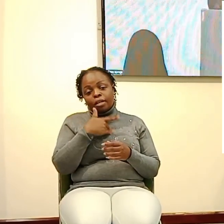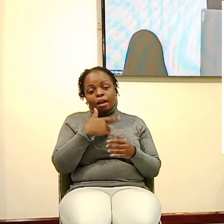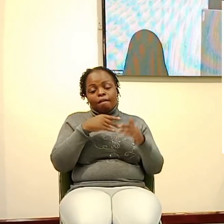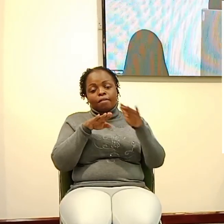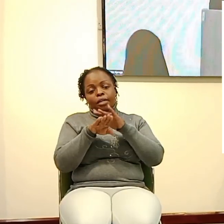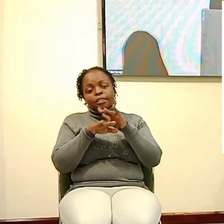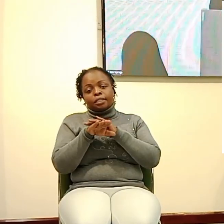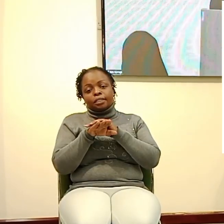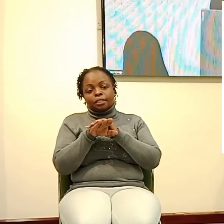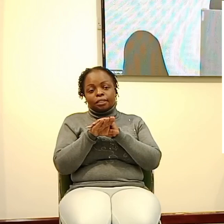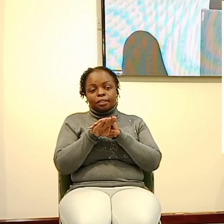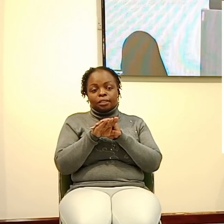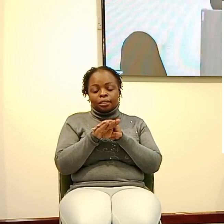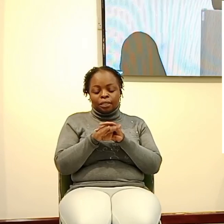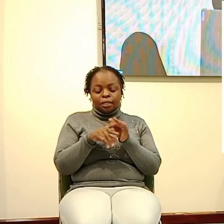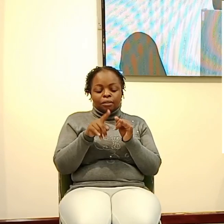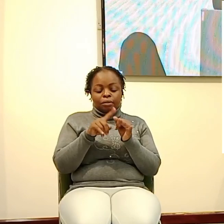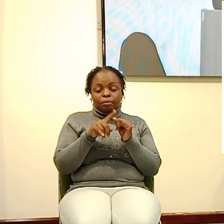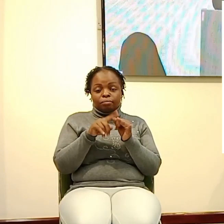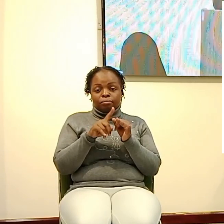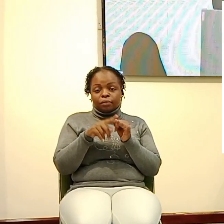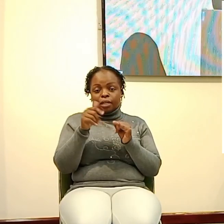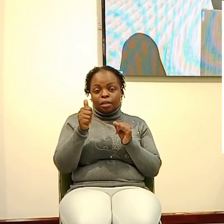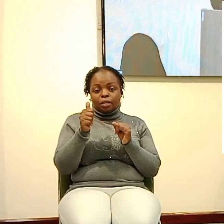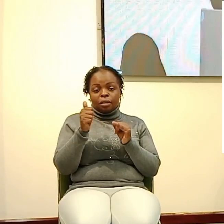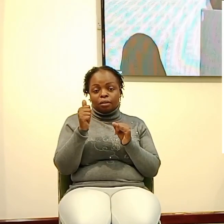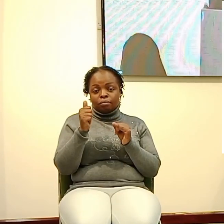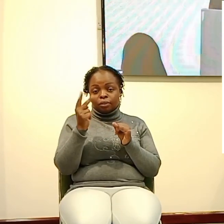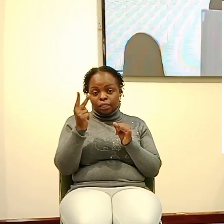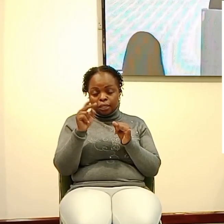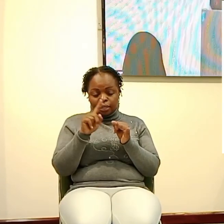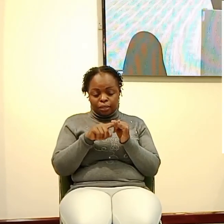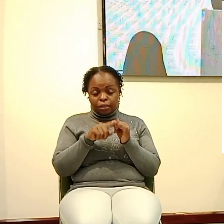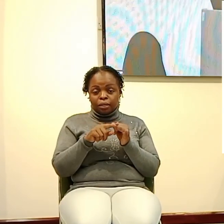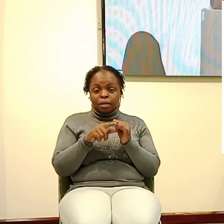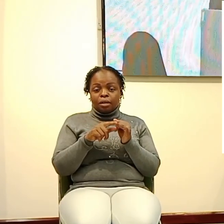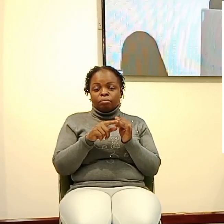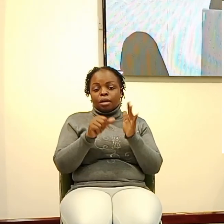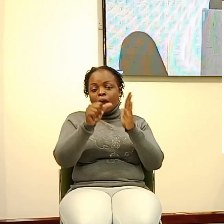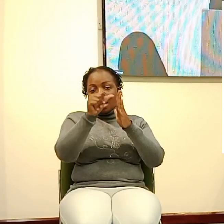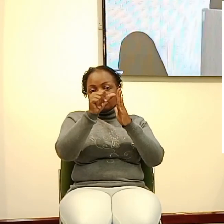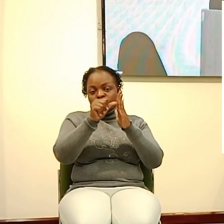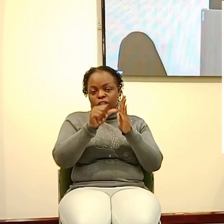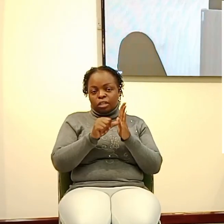access. Okay? The next A is agenda setting.